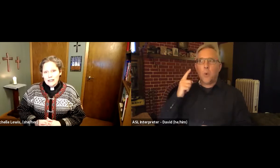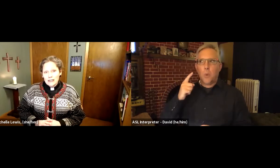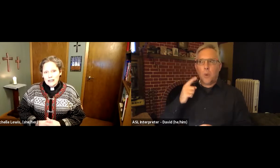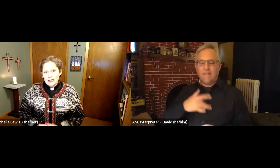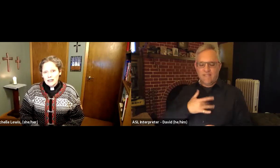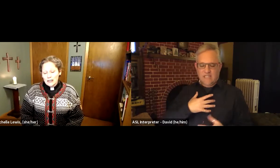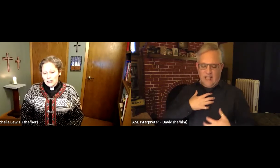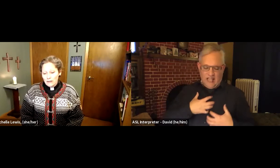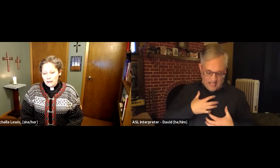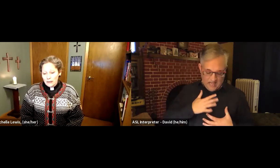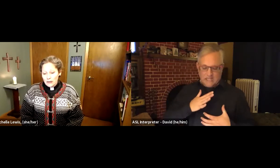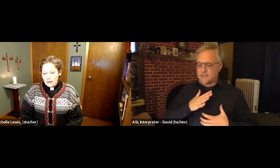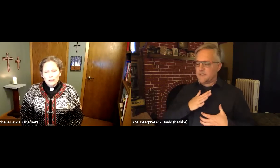quiet,